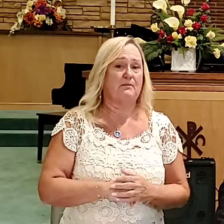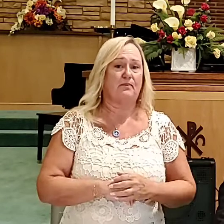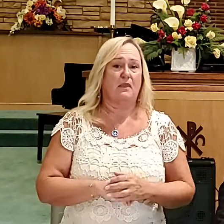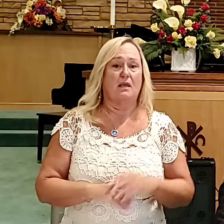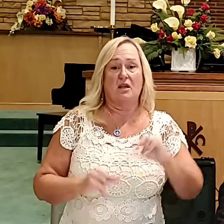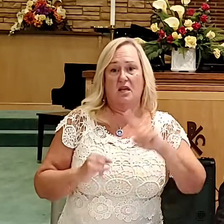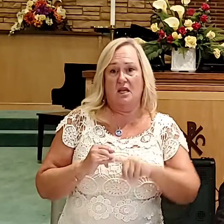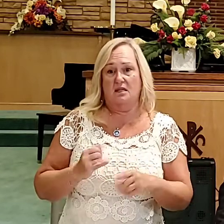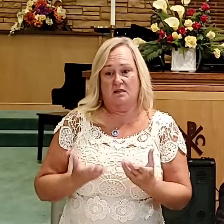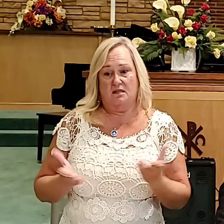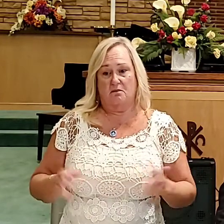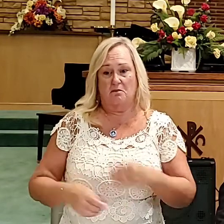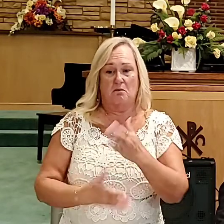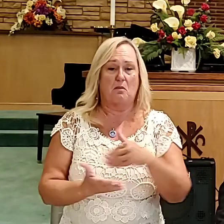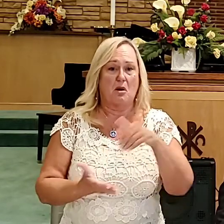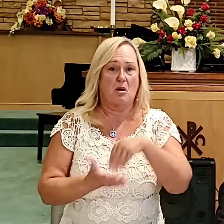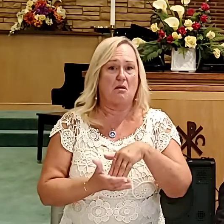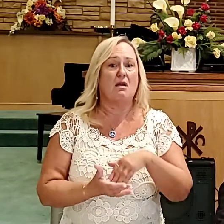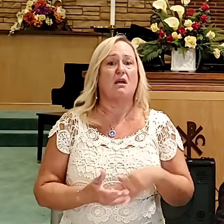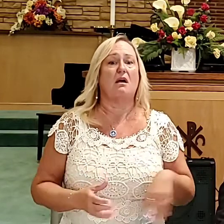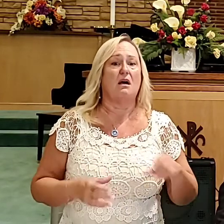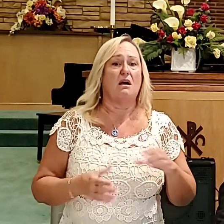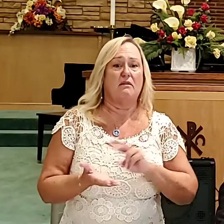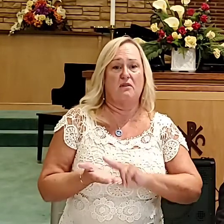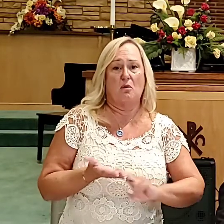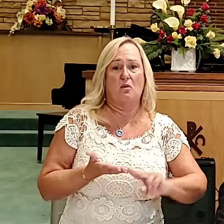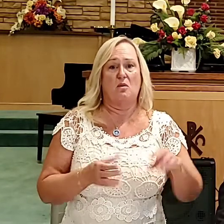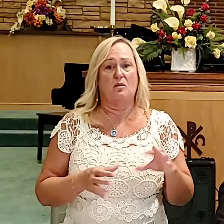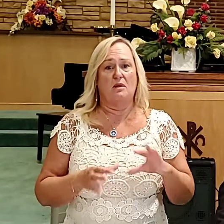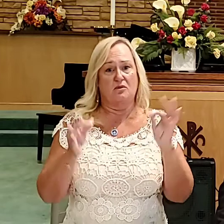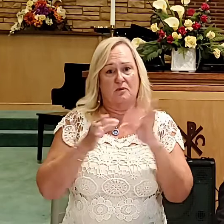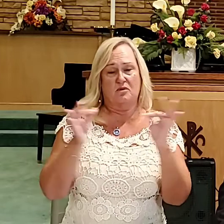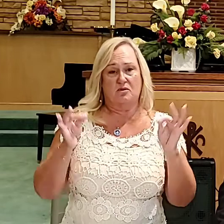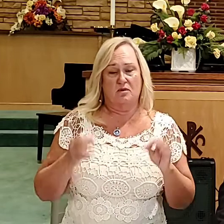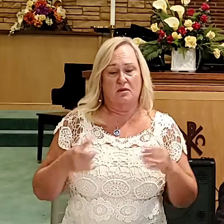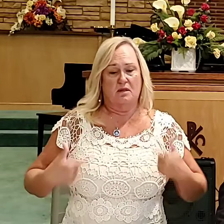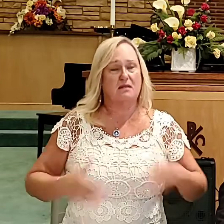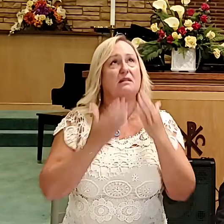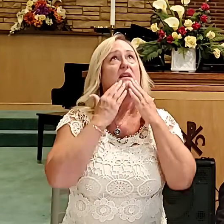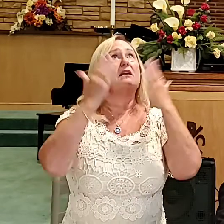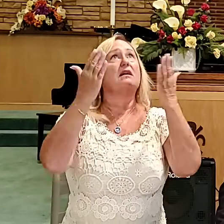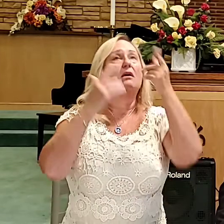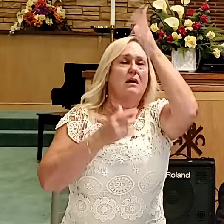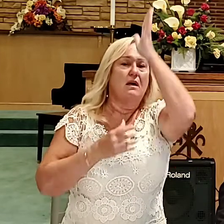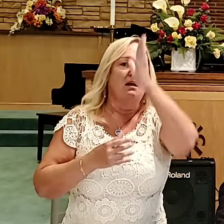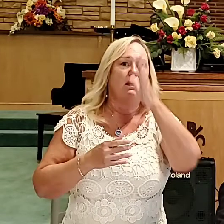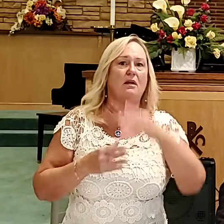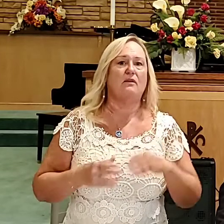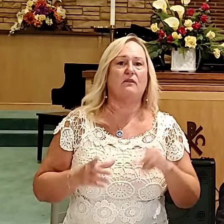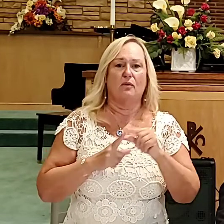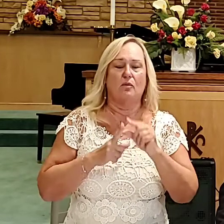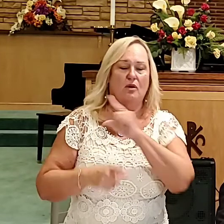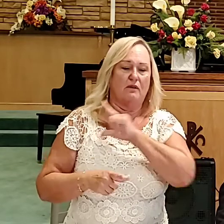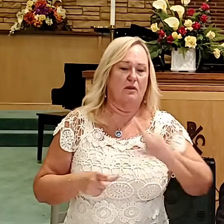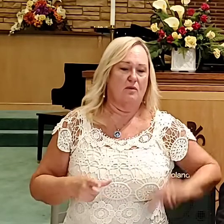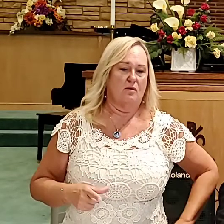Here ends this portion of the Holy Scriptures. Let us give thanks to God for the word of the